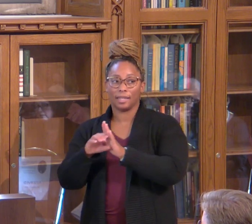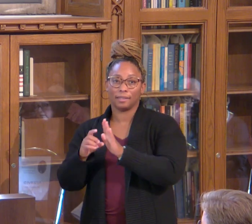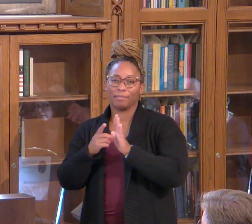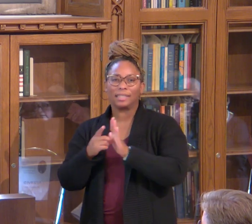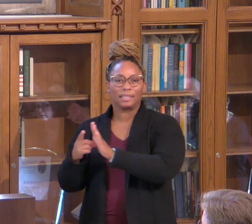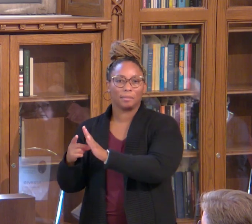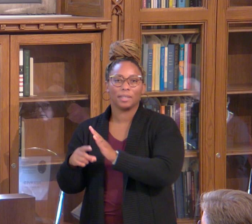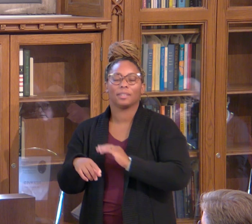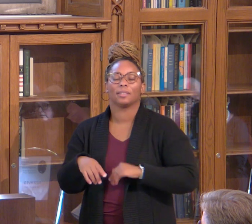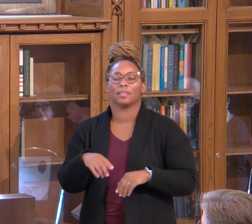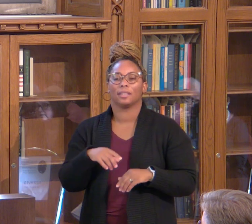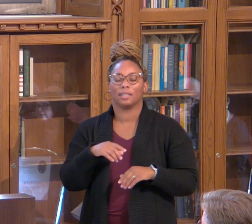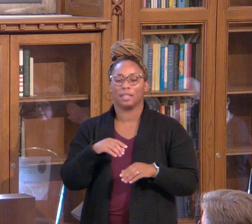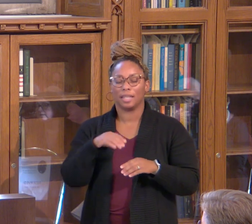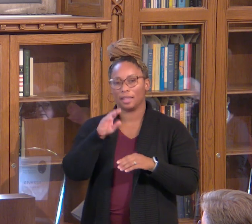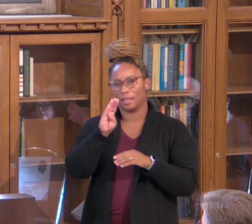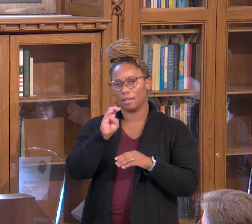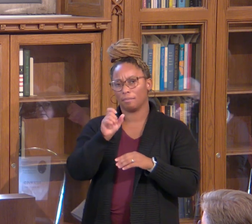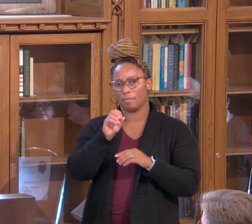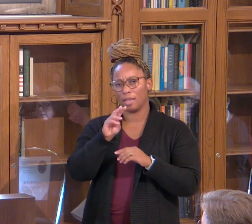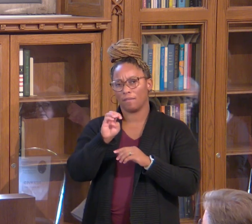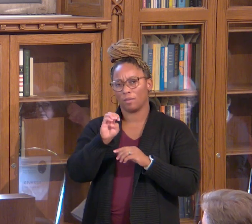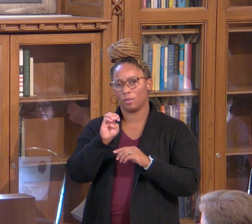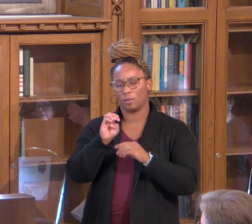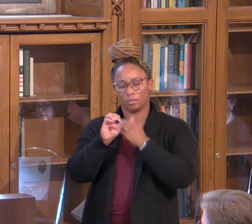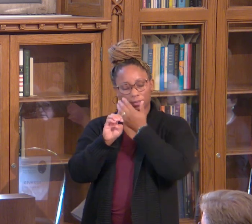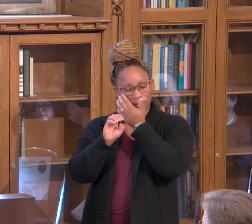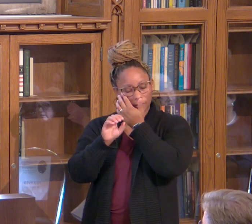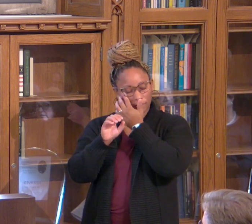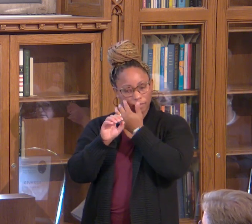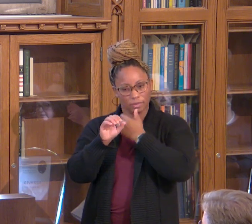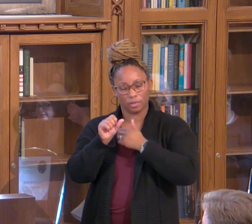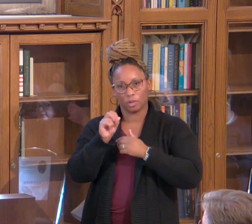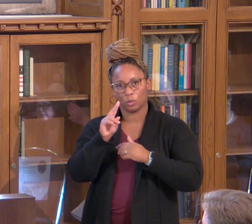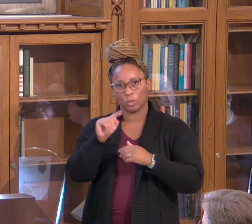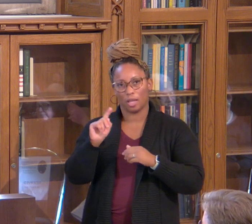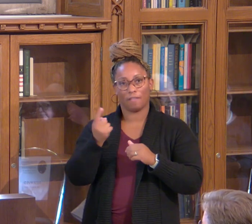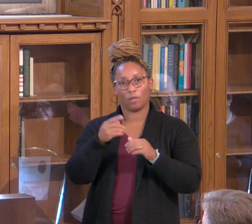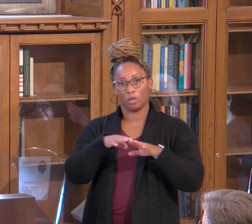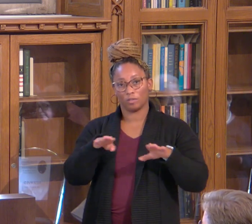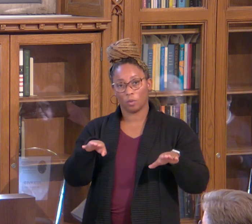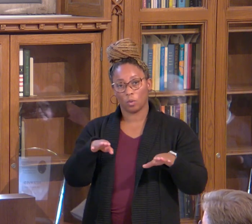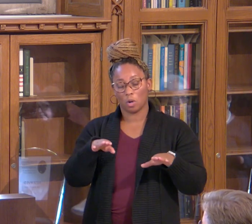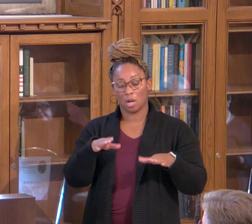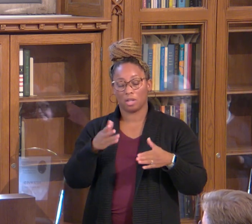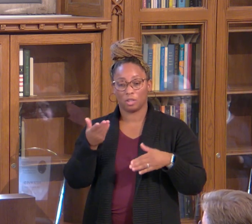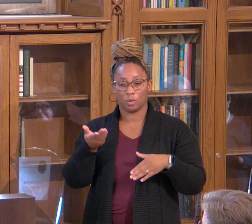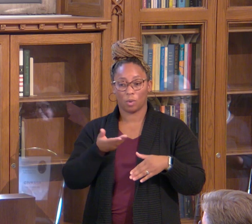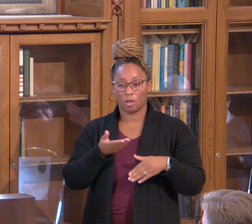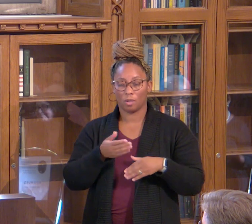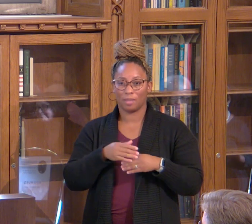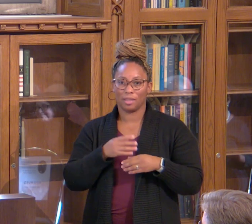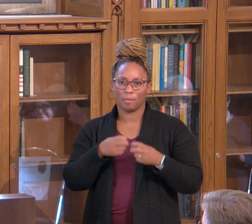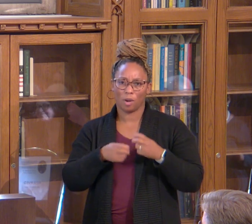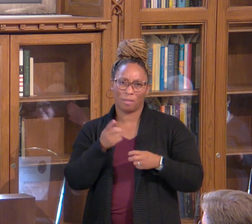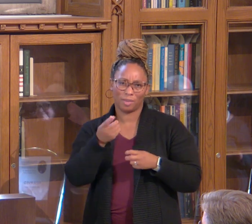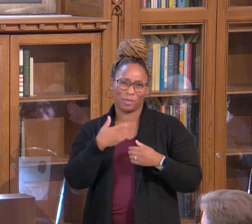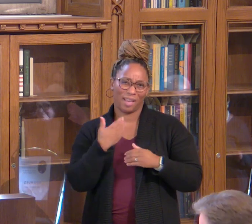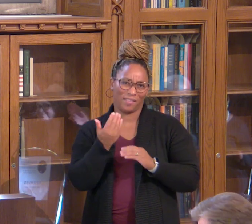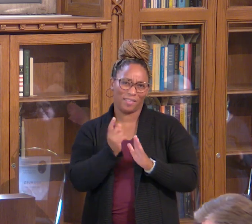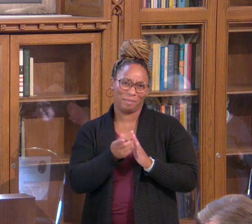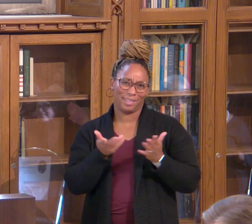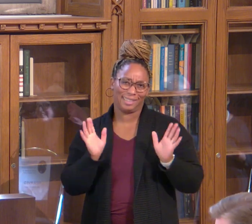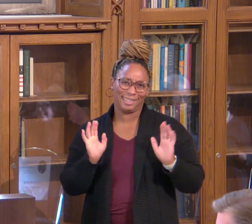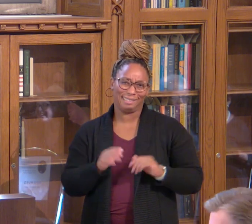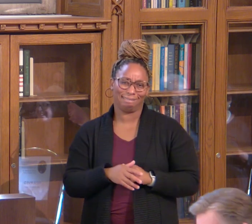ble um Suite on the first floor of this great Library here where you are welcome um only problem is you have 15 minutes